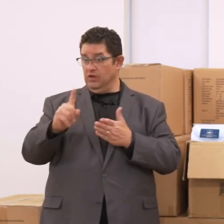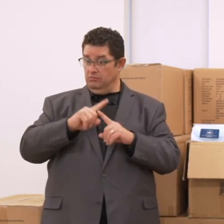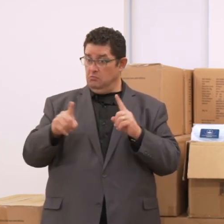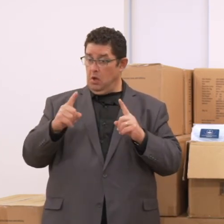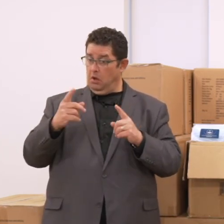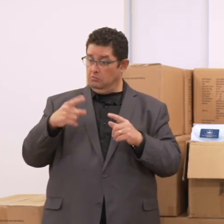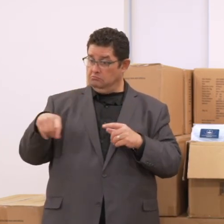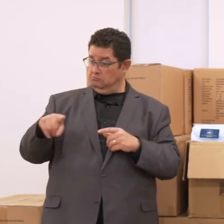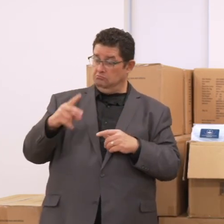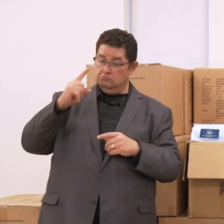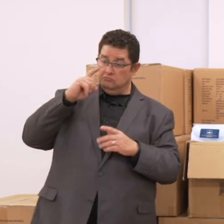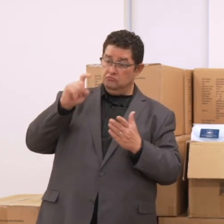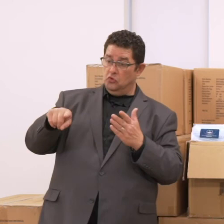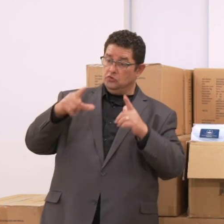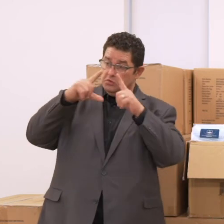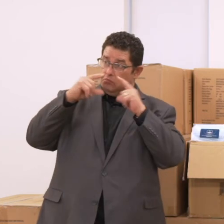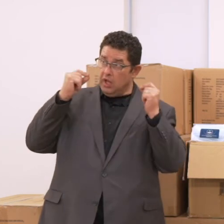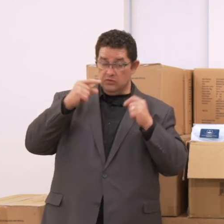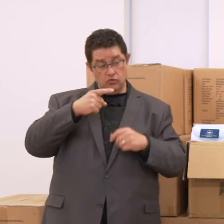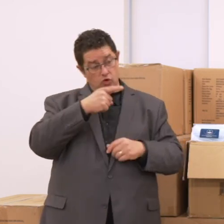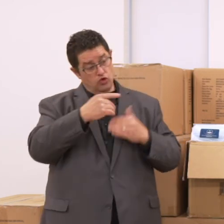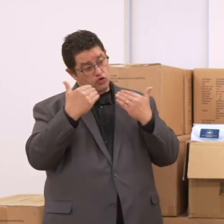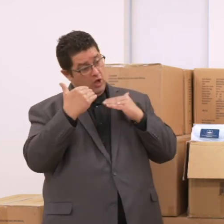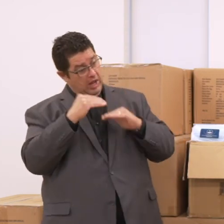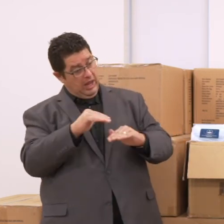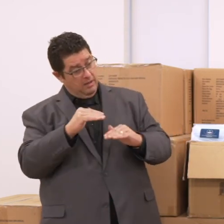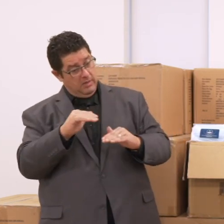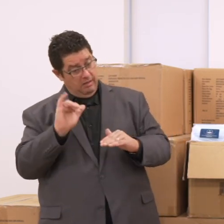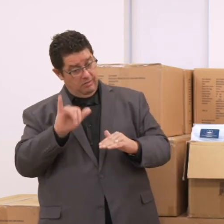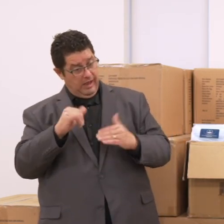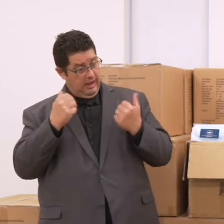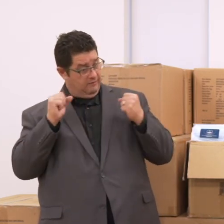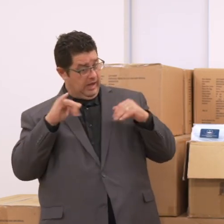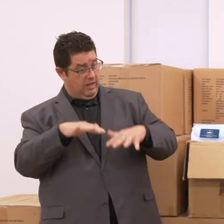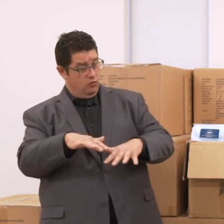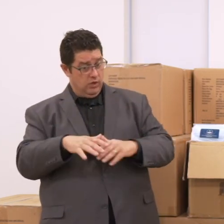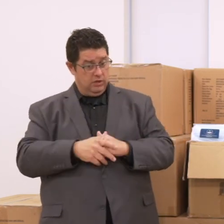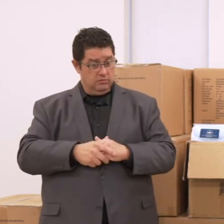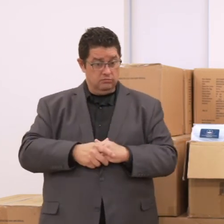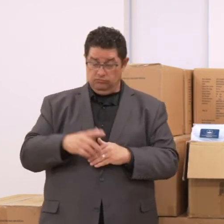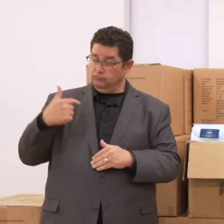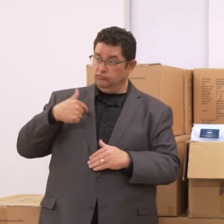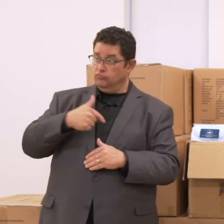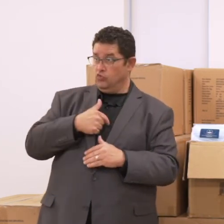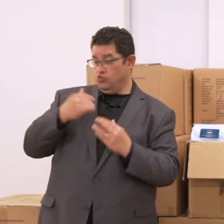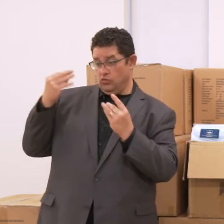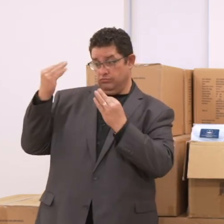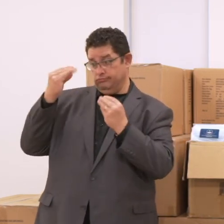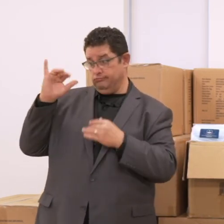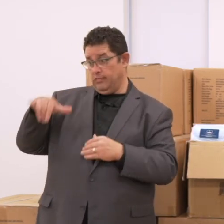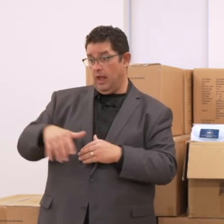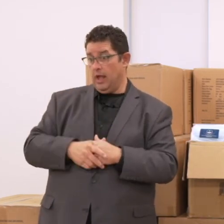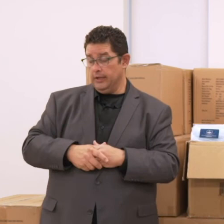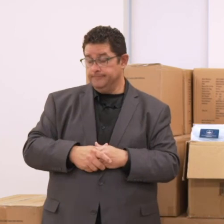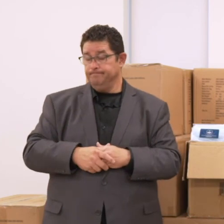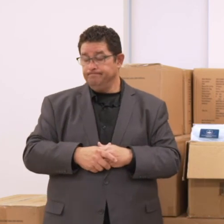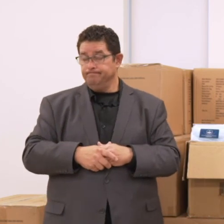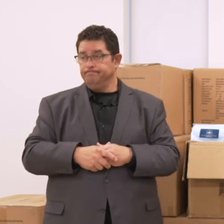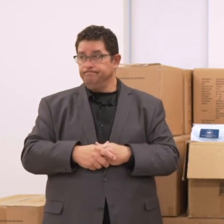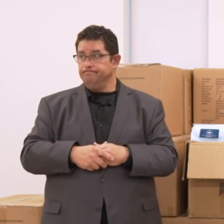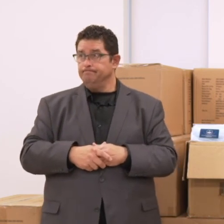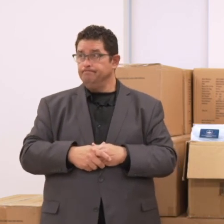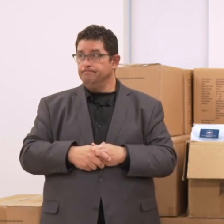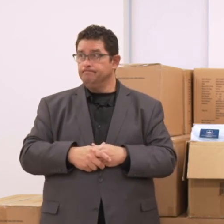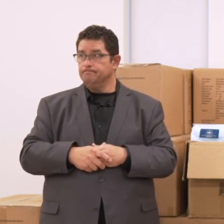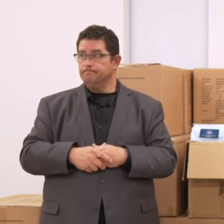to limit that kind of gathering? You're limiting other gatherings. Well, we'll talk about that. We'll take them in a case-by-case situation.